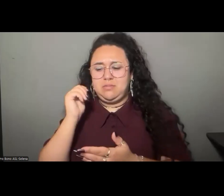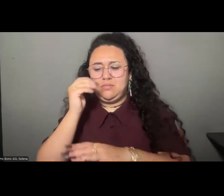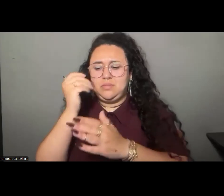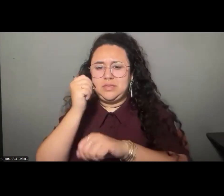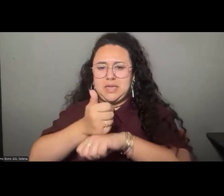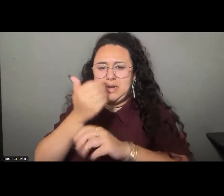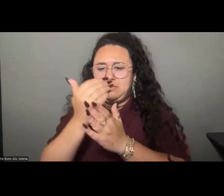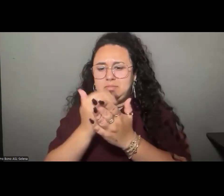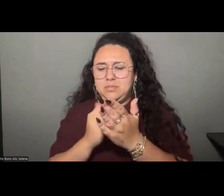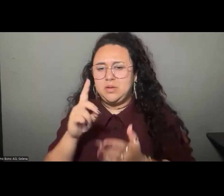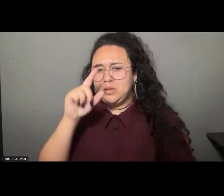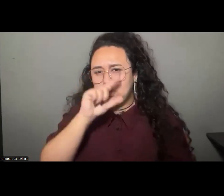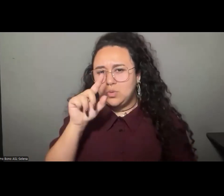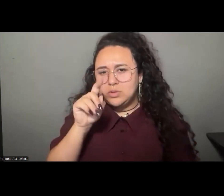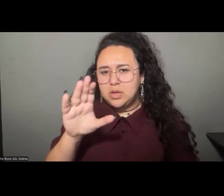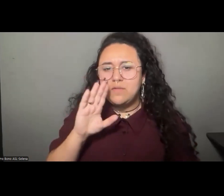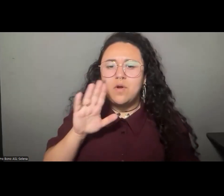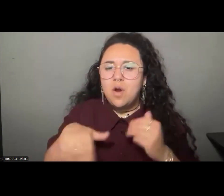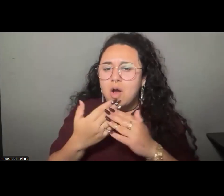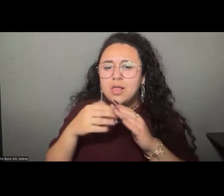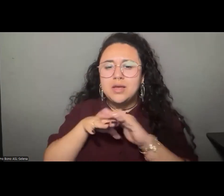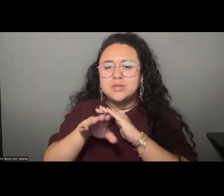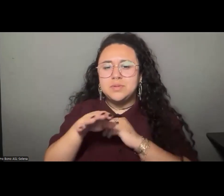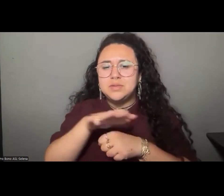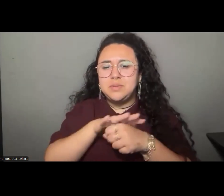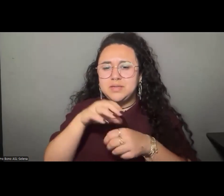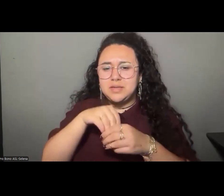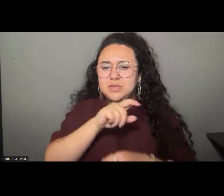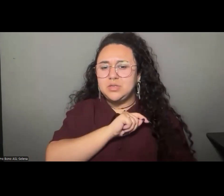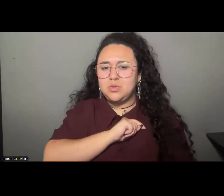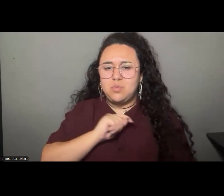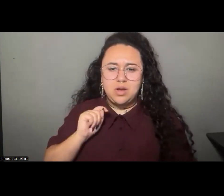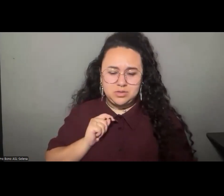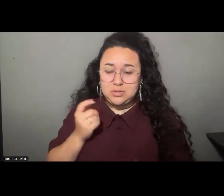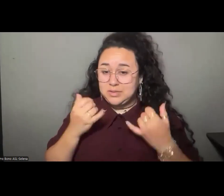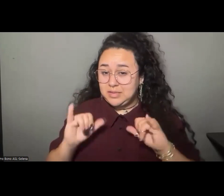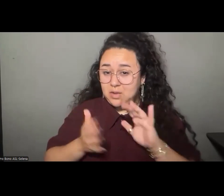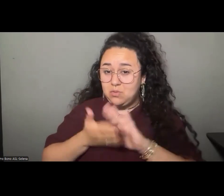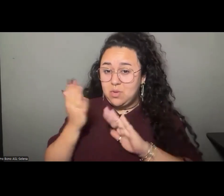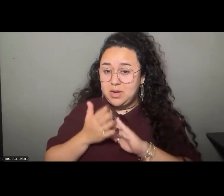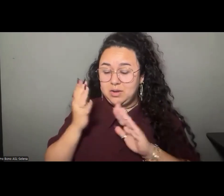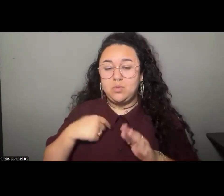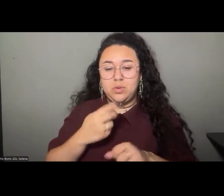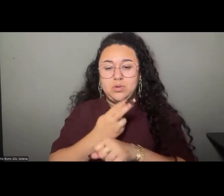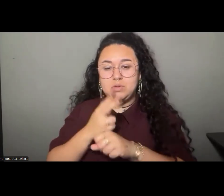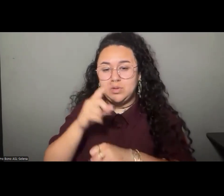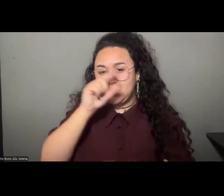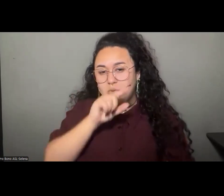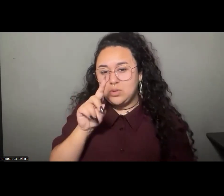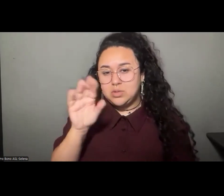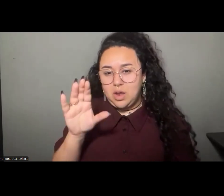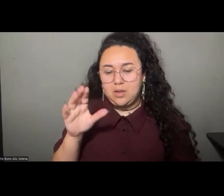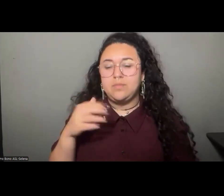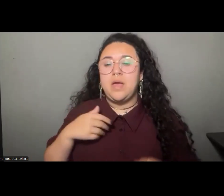events in Toronto. And it still exists. And we were just using this Google Doc, and we went to a venue that, wheelchair